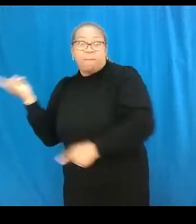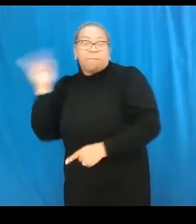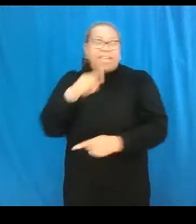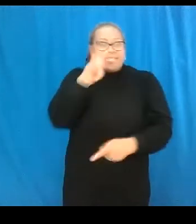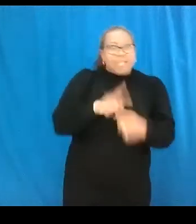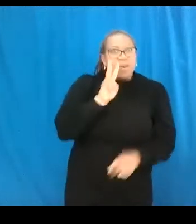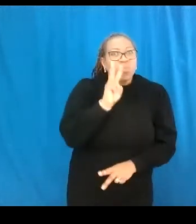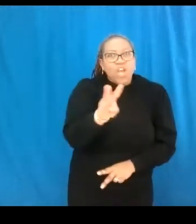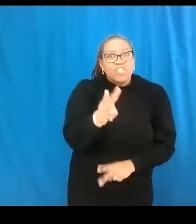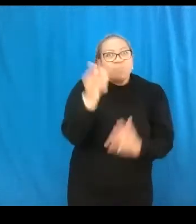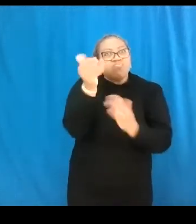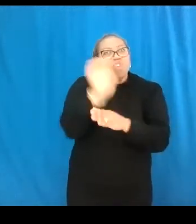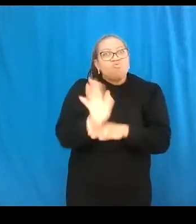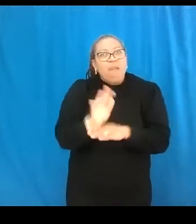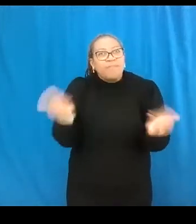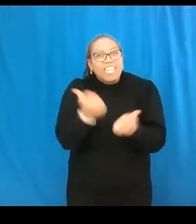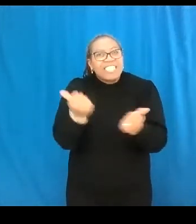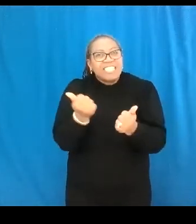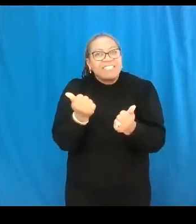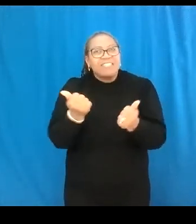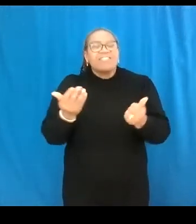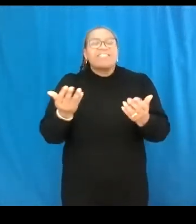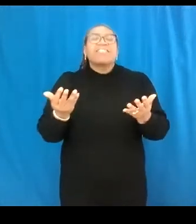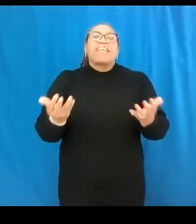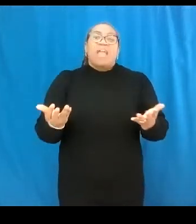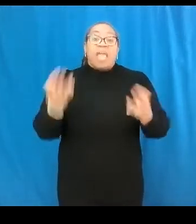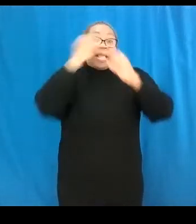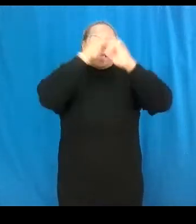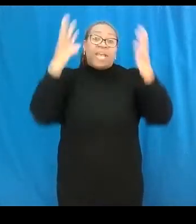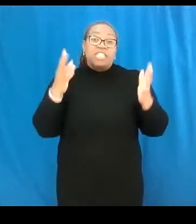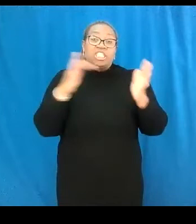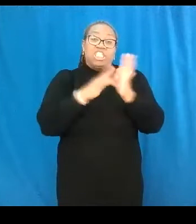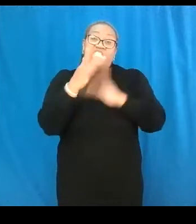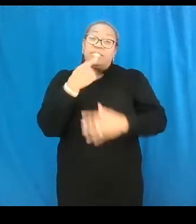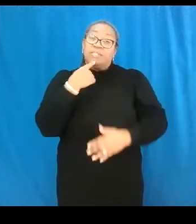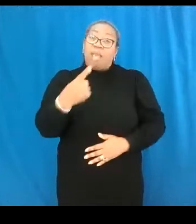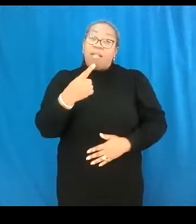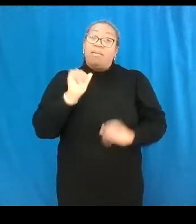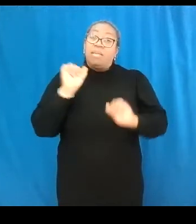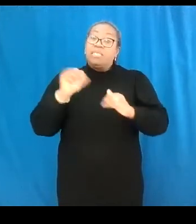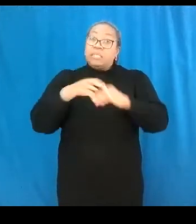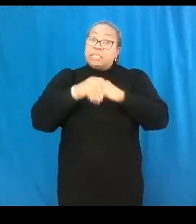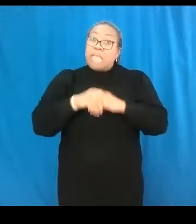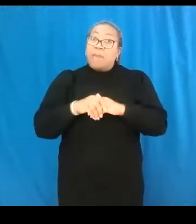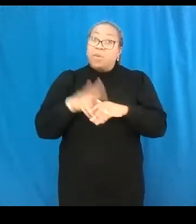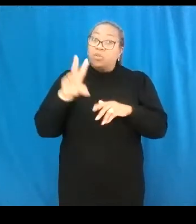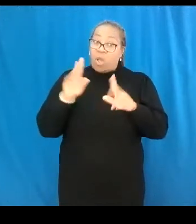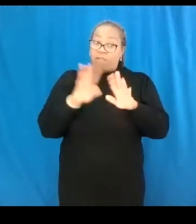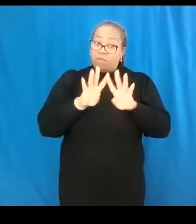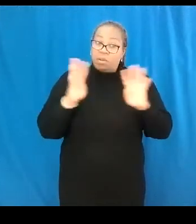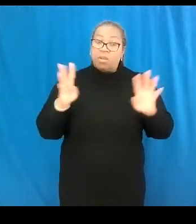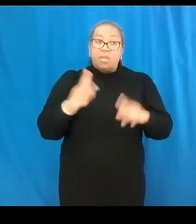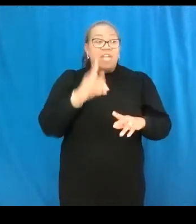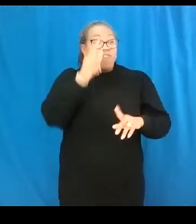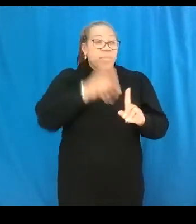just imagine Jesus saying to his disciples, if someone forces you to work, to go 1 mile, go beyond